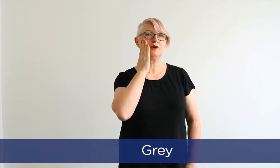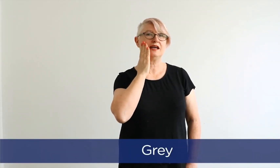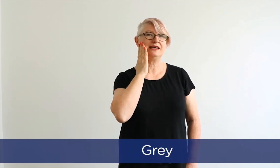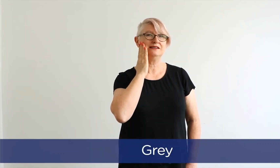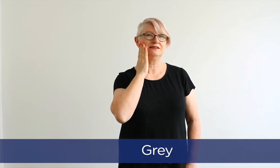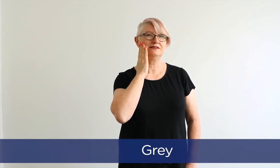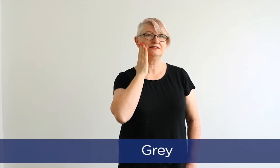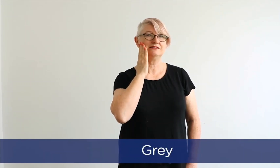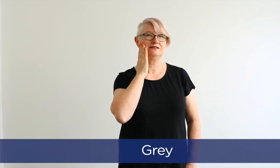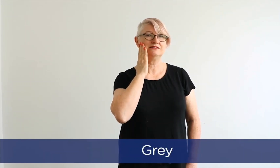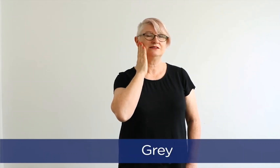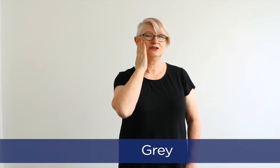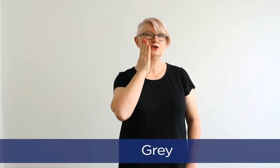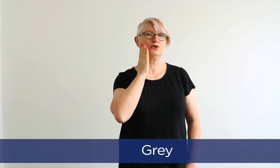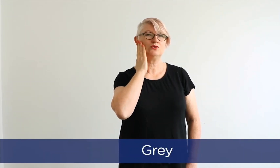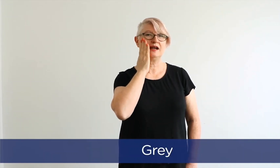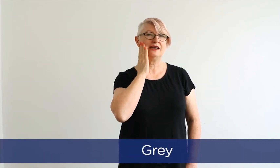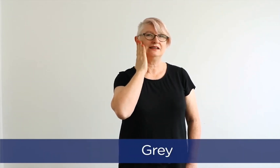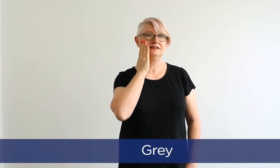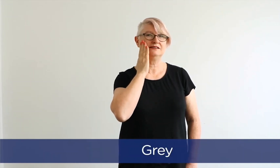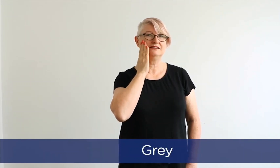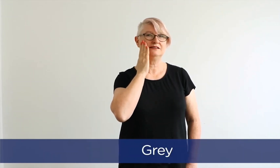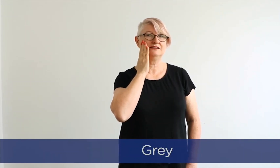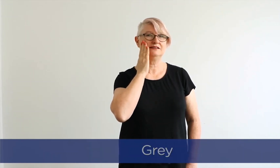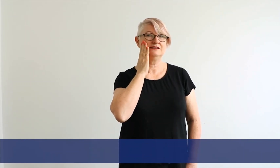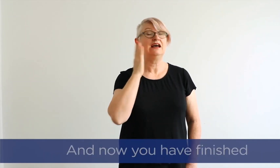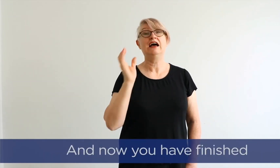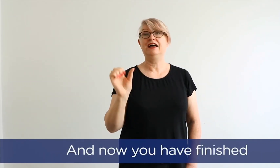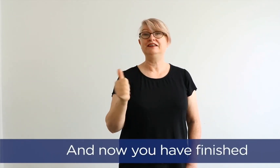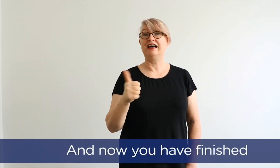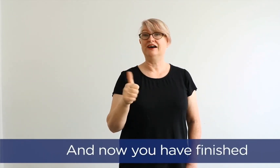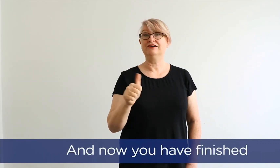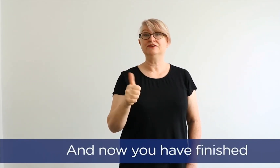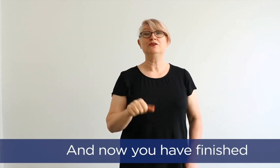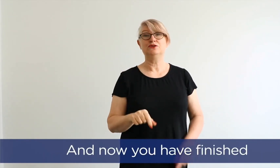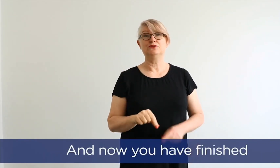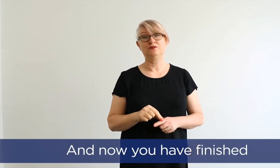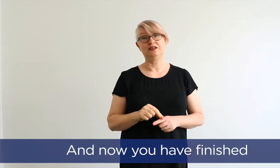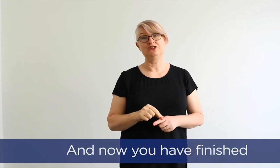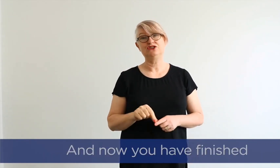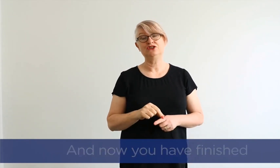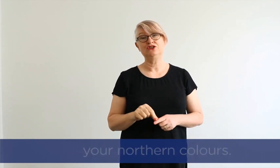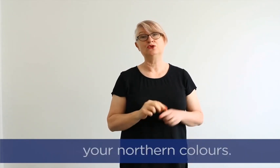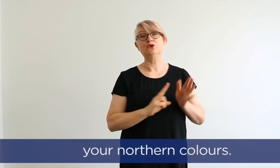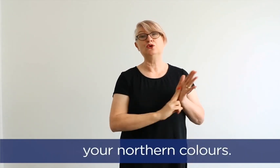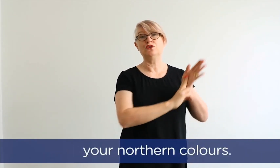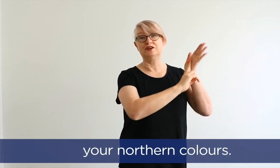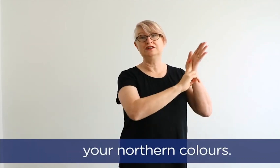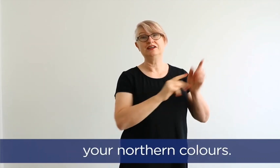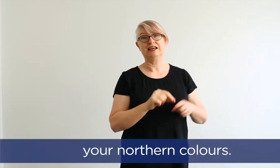Grey. Grey. And now you have finished your northern